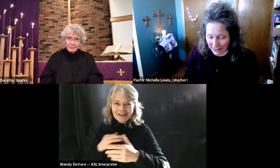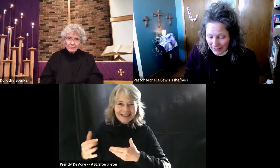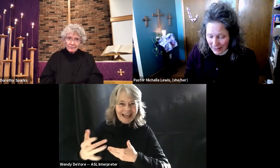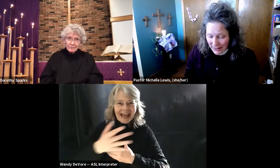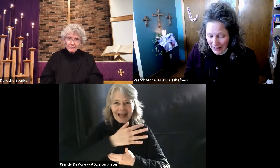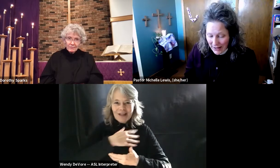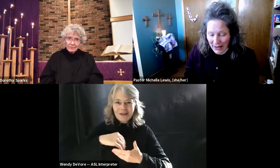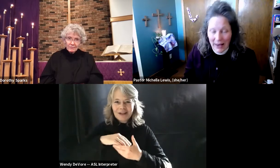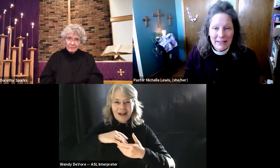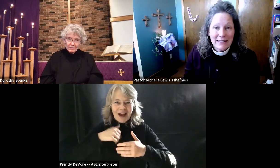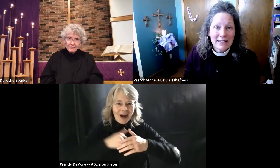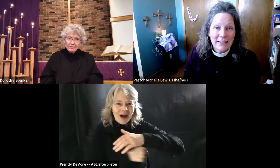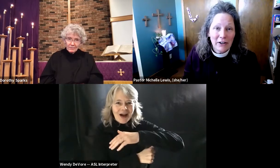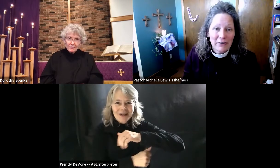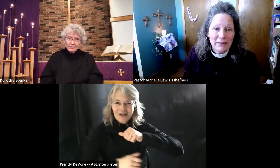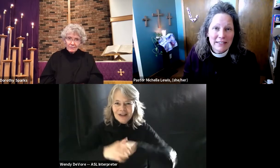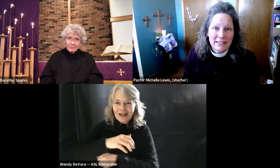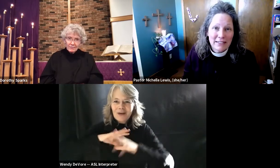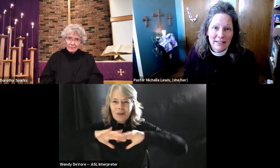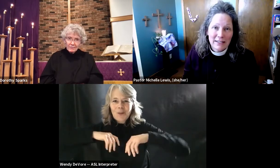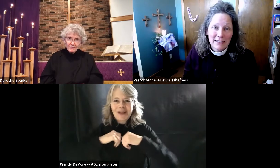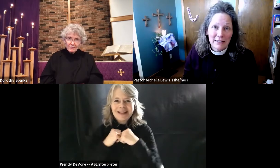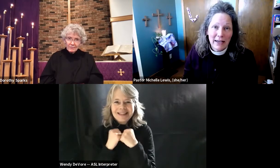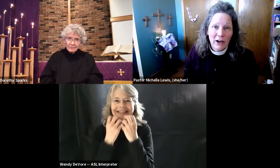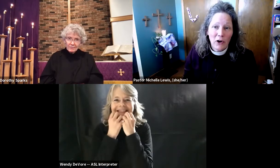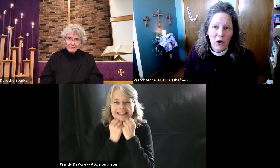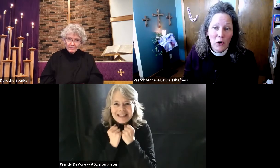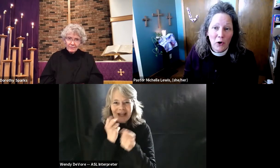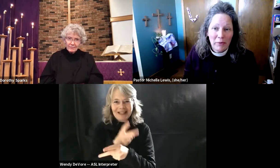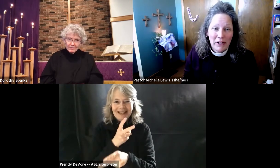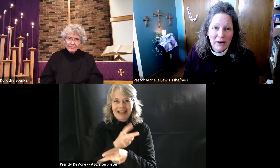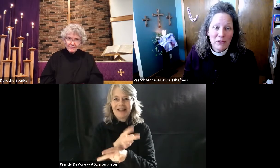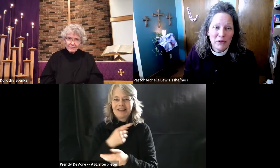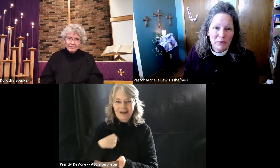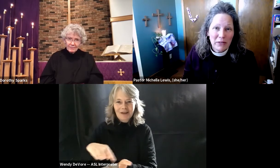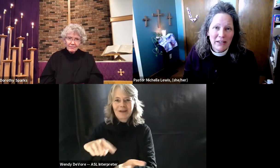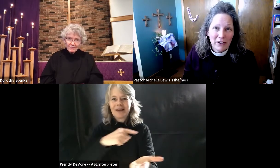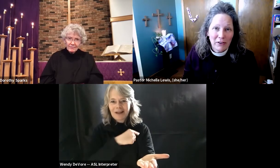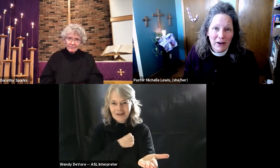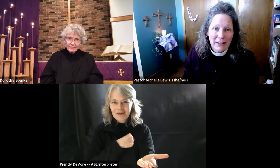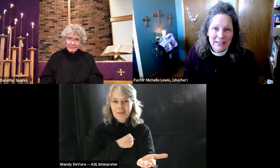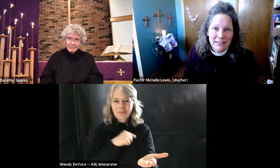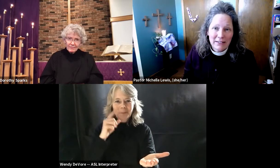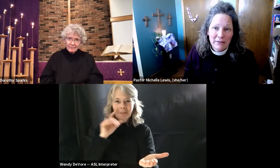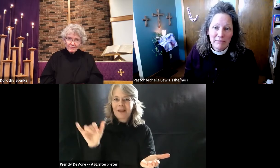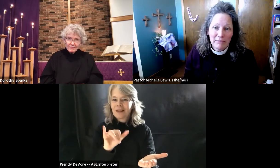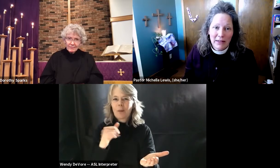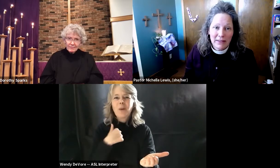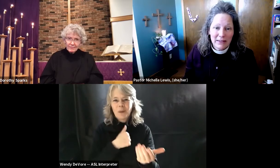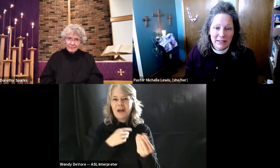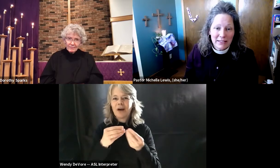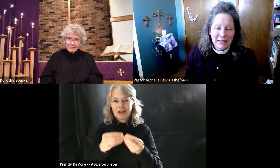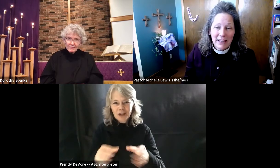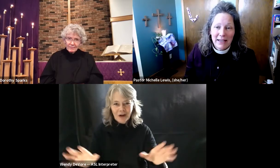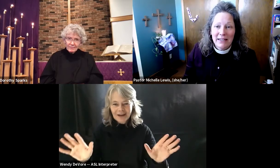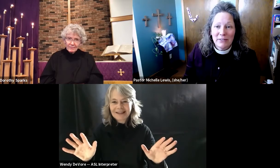wings and takes care of us. It's like home when we are lost. And